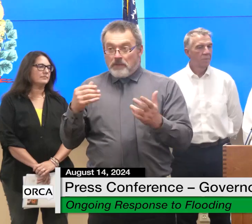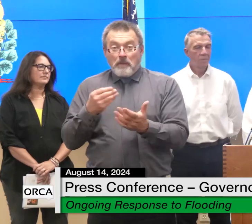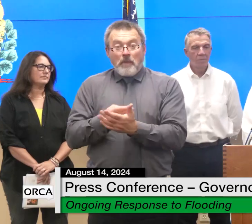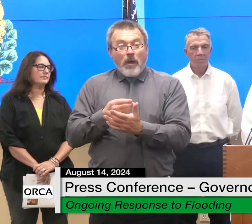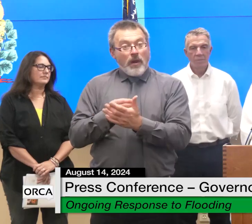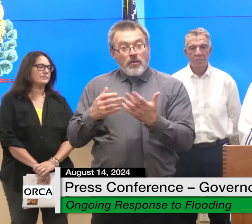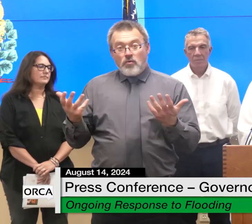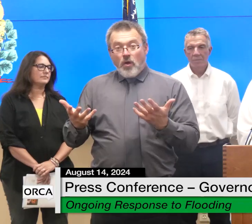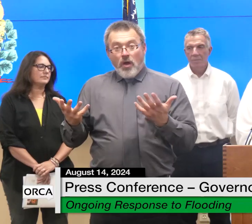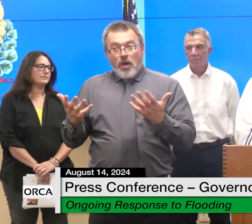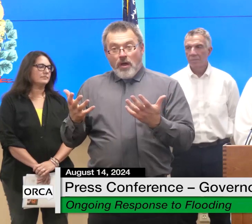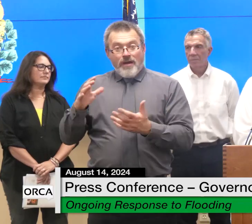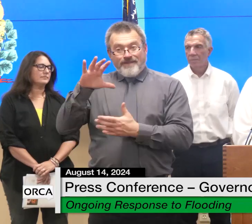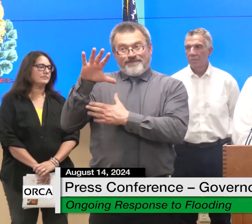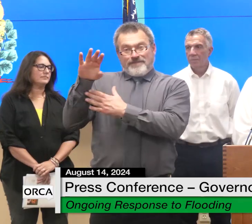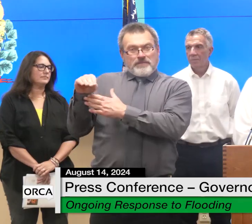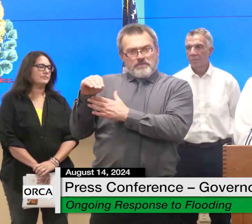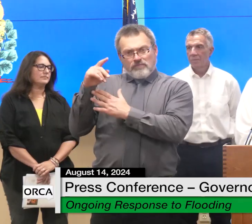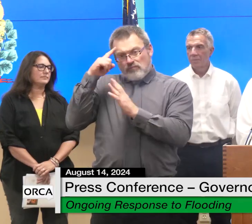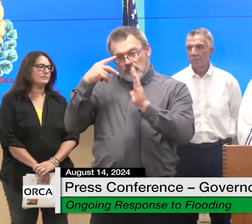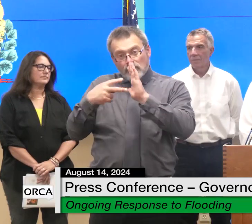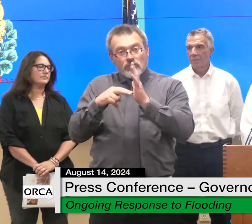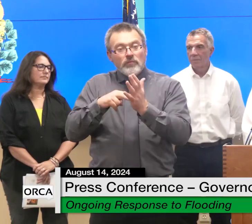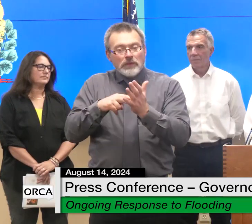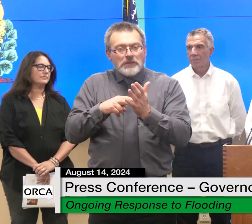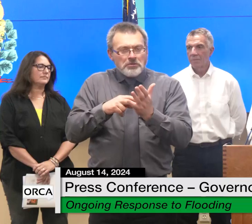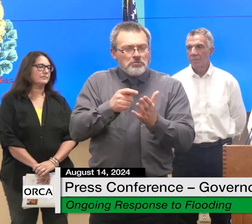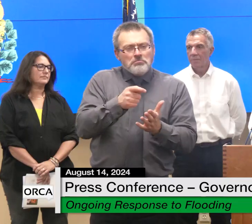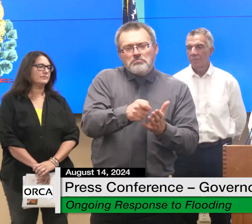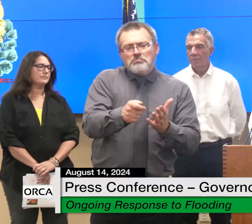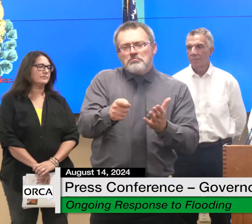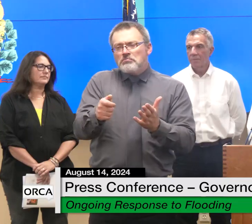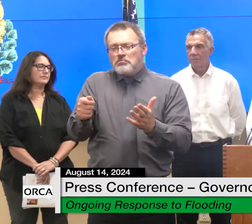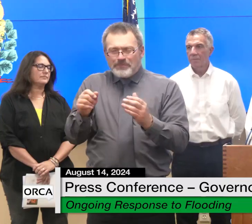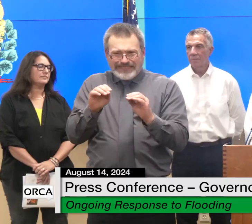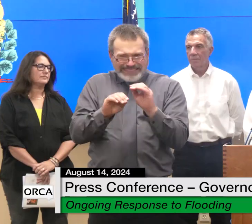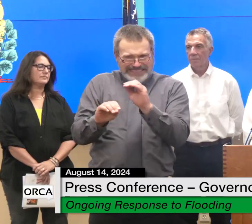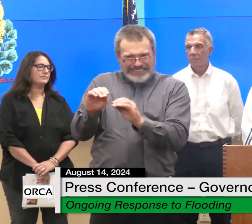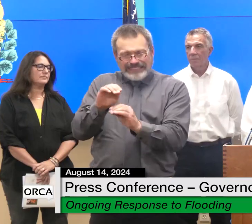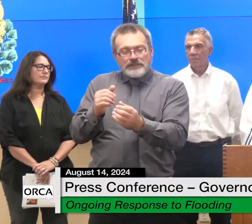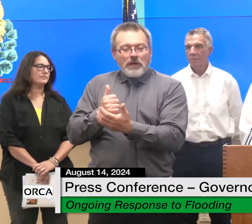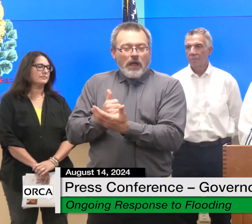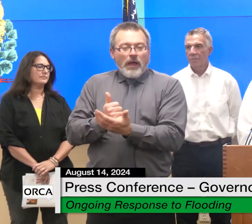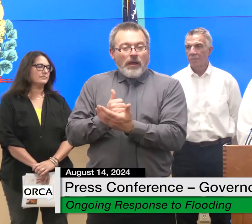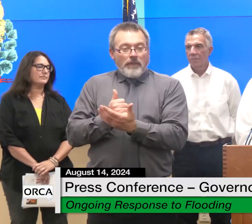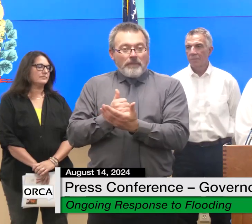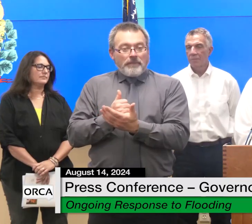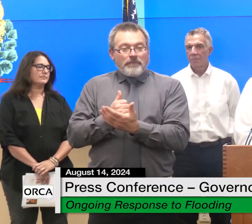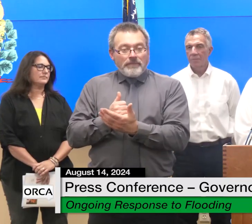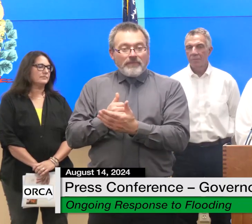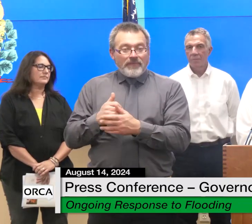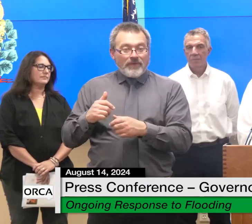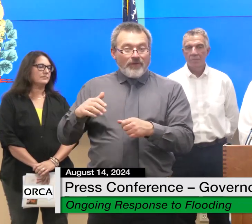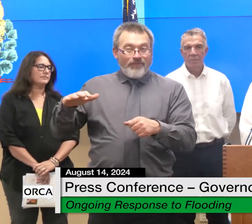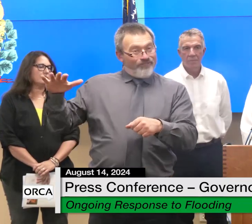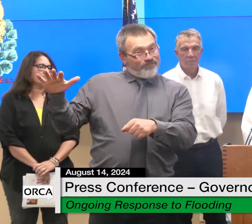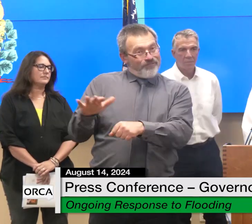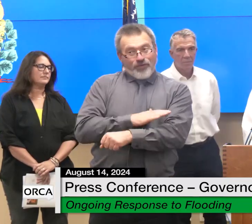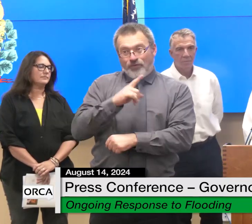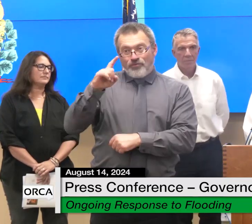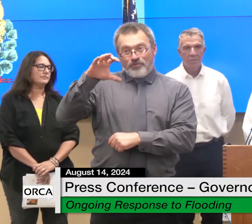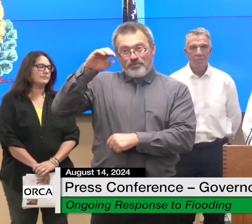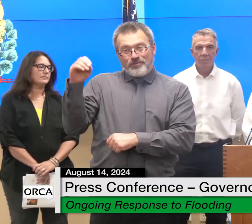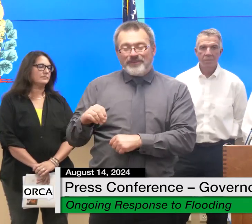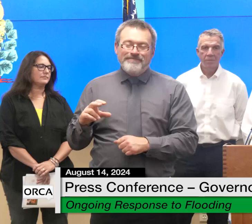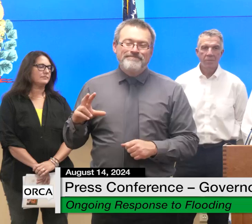$5 million may help with some of the cash flow needs of municipalities, it will not be enough to close the gap. So we will continue to work with the Vermont Bond